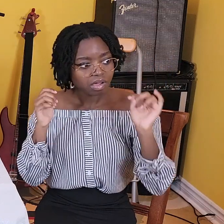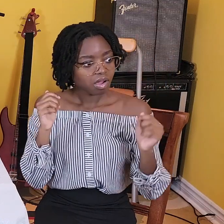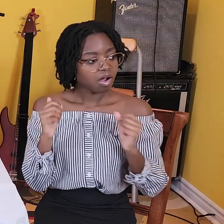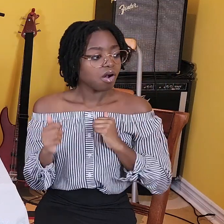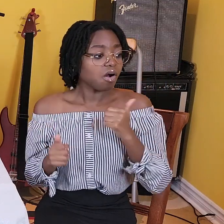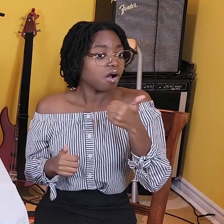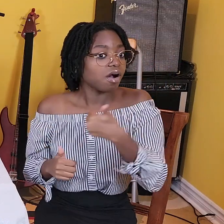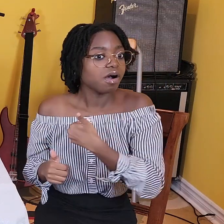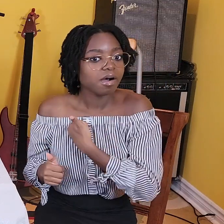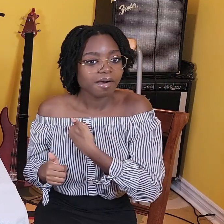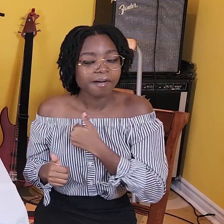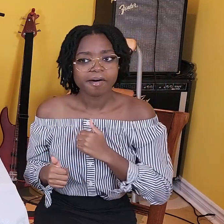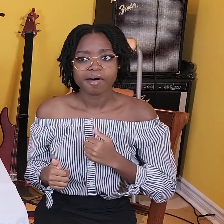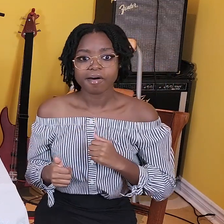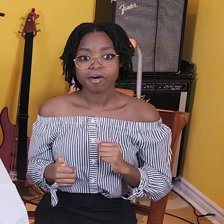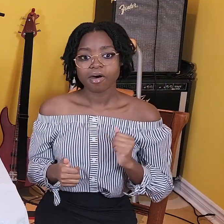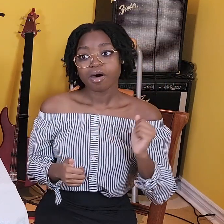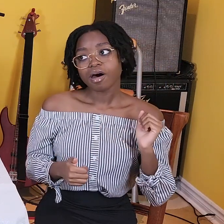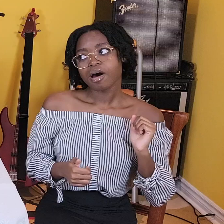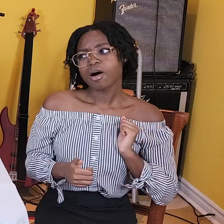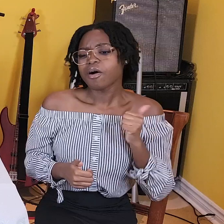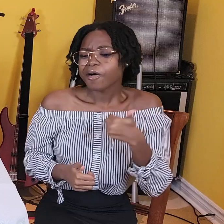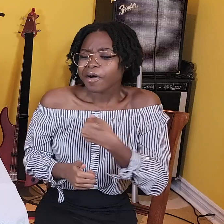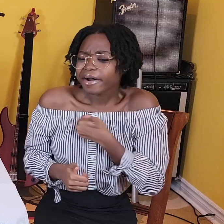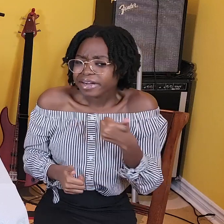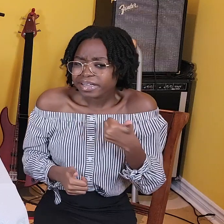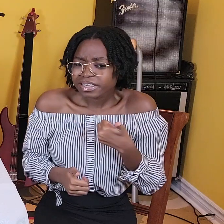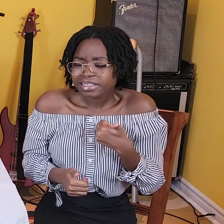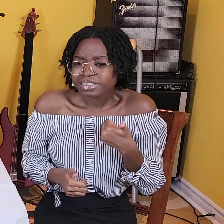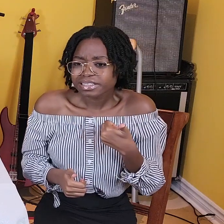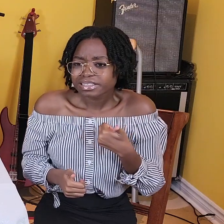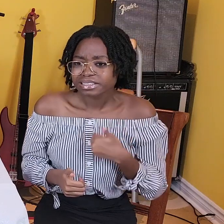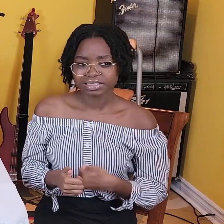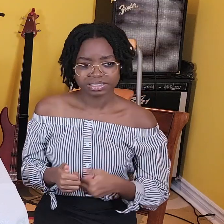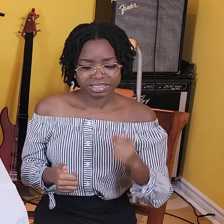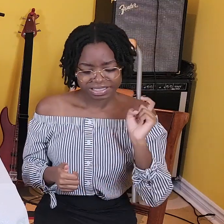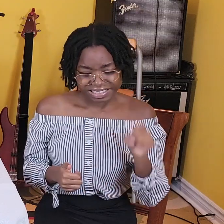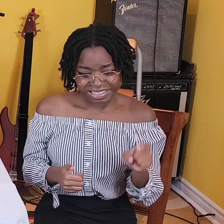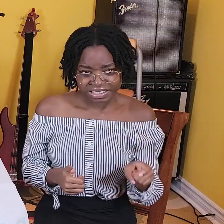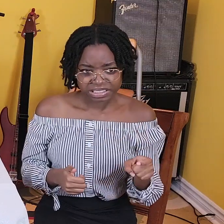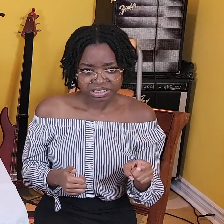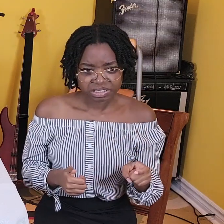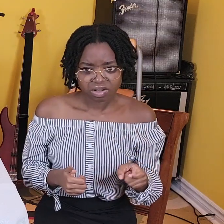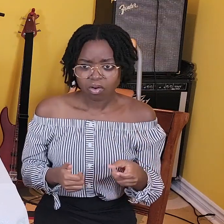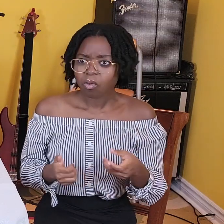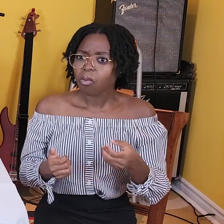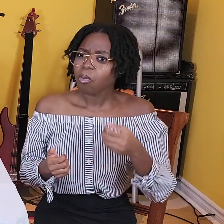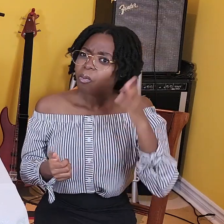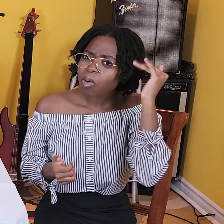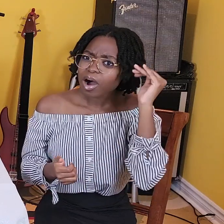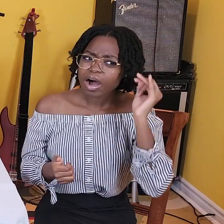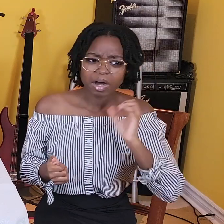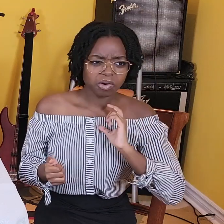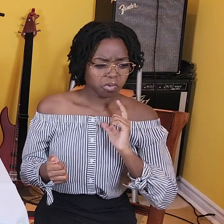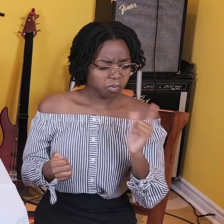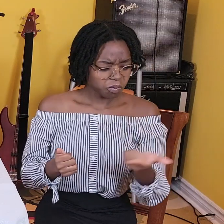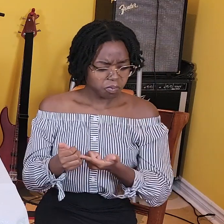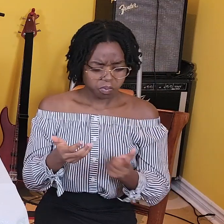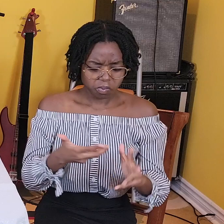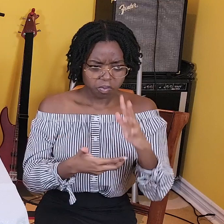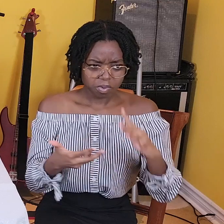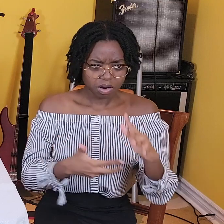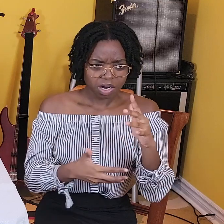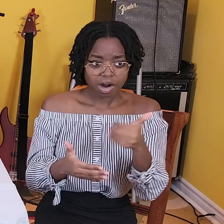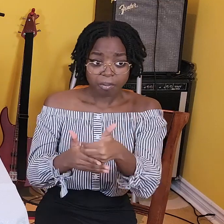needs. Why do we put ourselves first before truth, before honesty, before